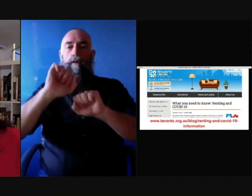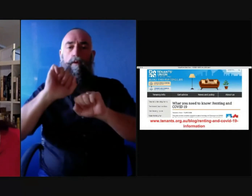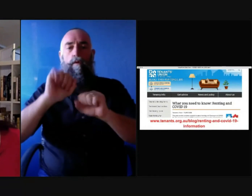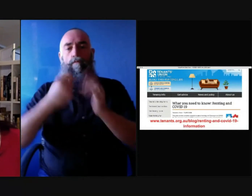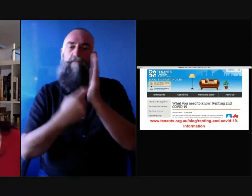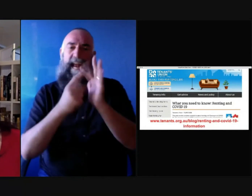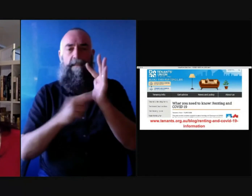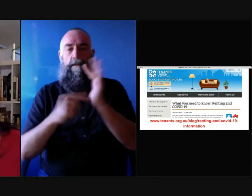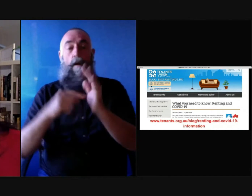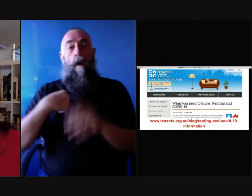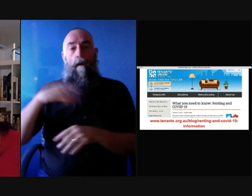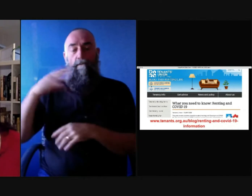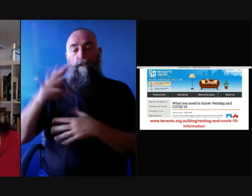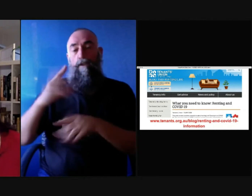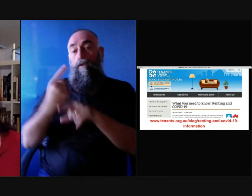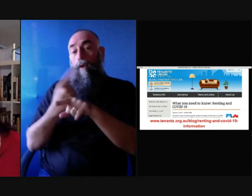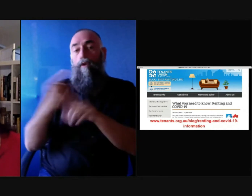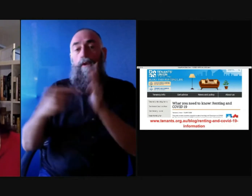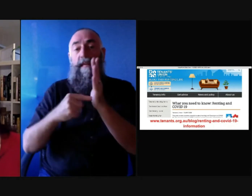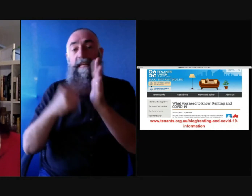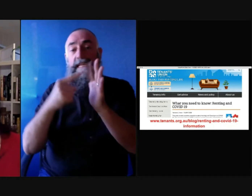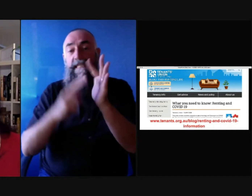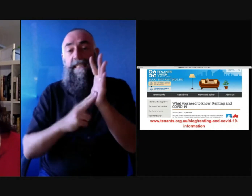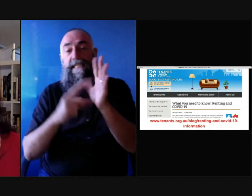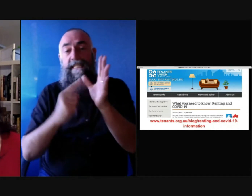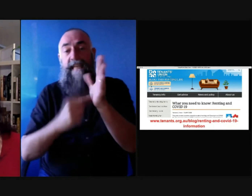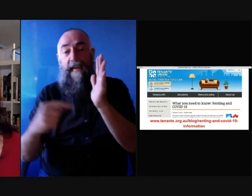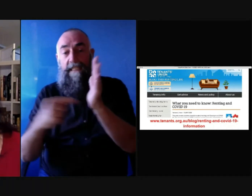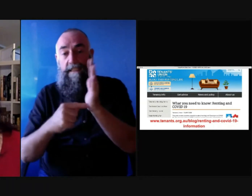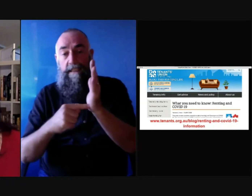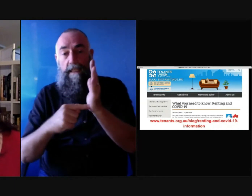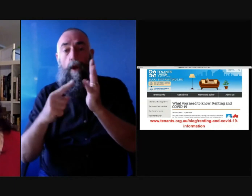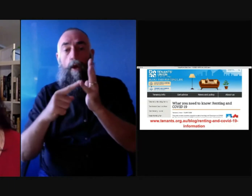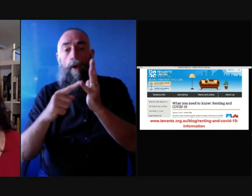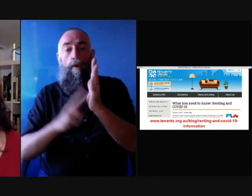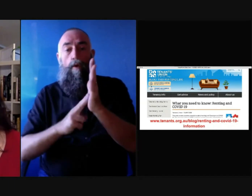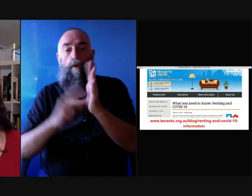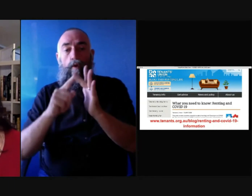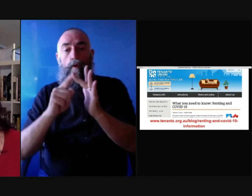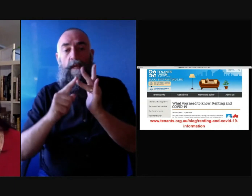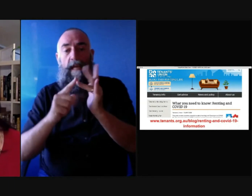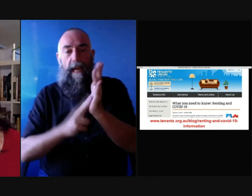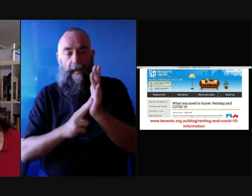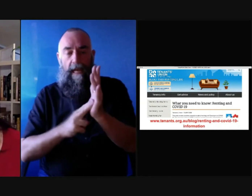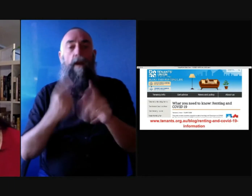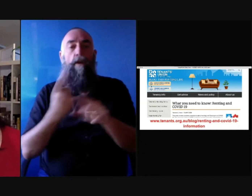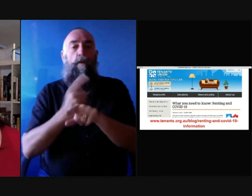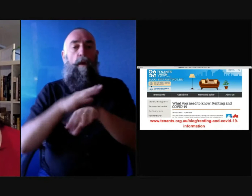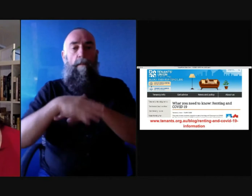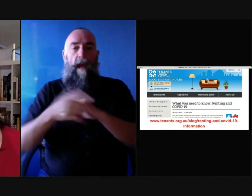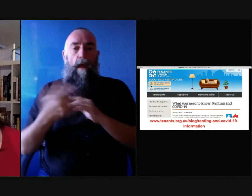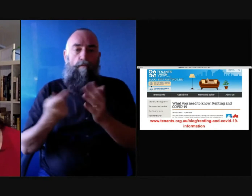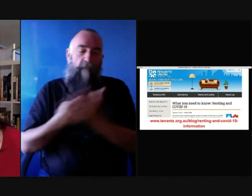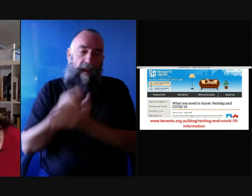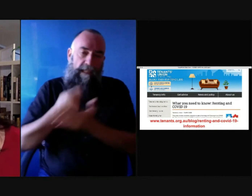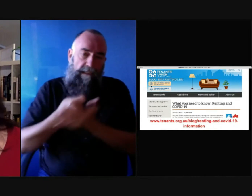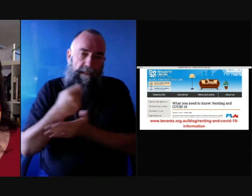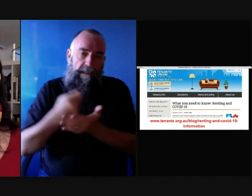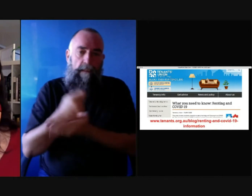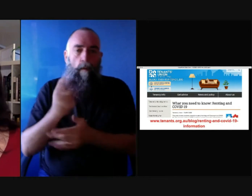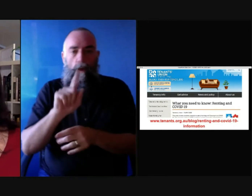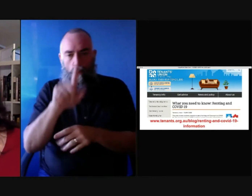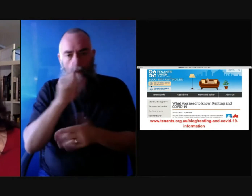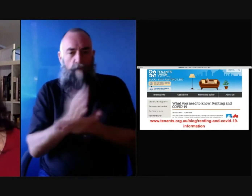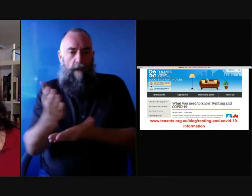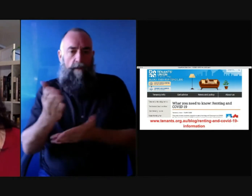I've shared a link with you there from the Tenants Union about renting and what the situation is for all of you in that regard.